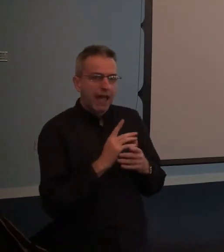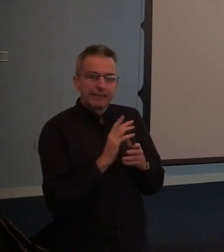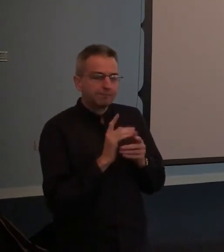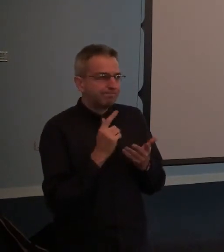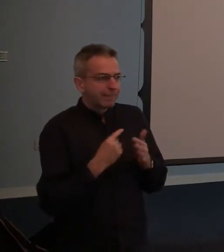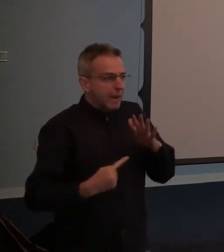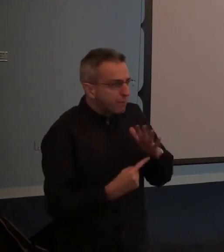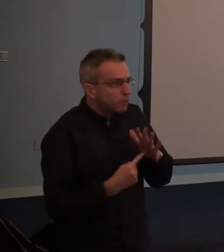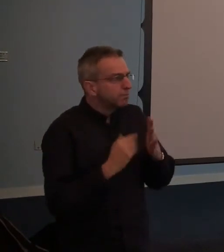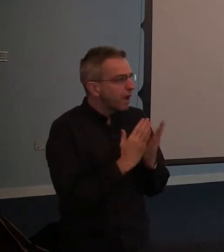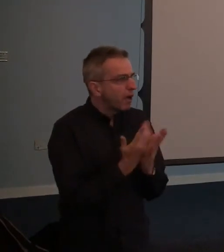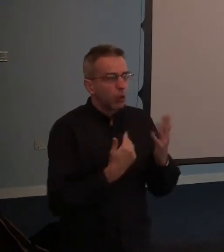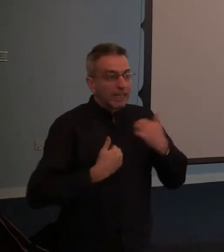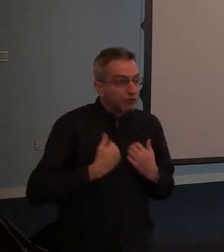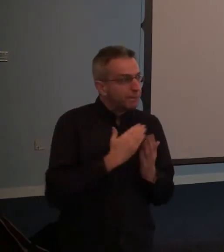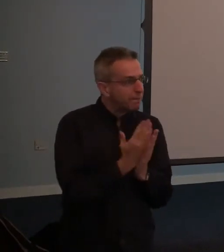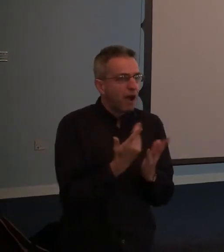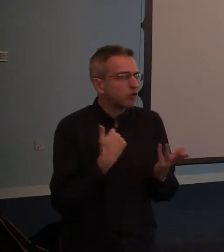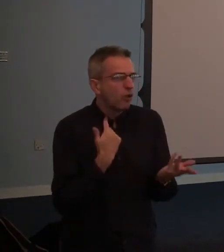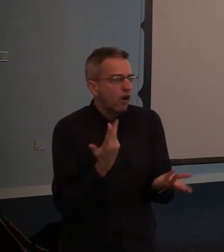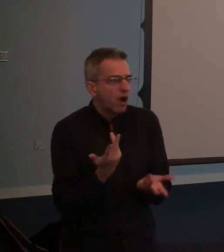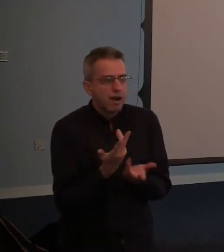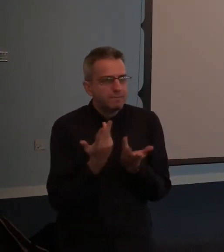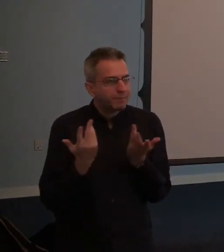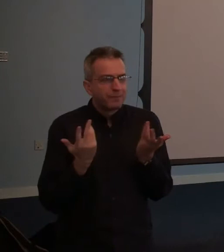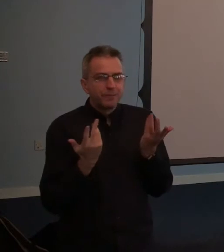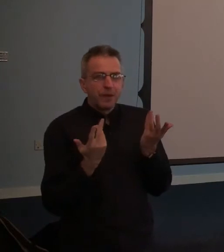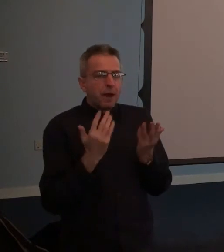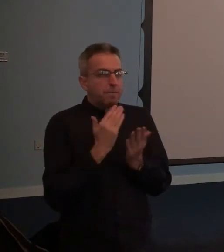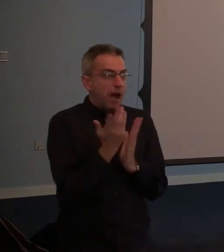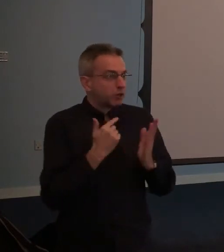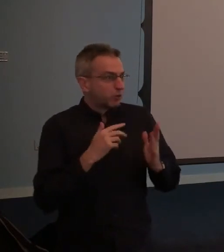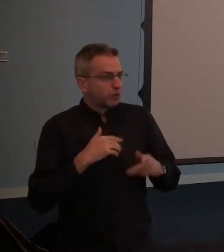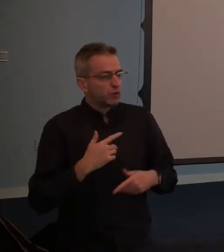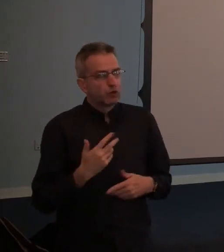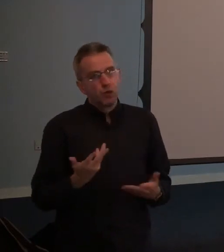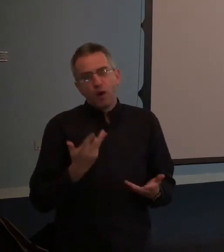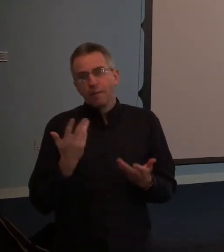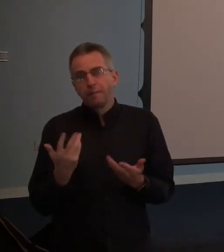have to summarize things and pick out the key points, the most interesting parts to share with you.